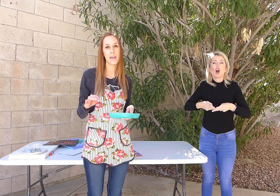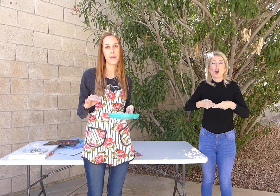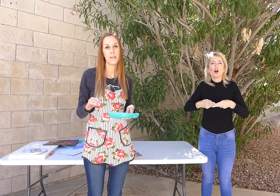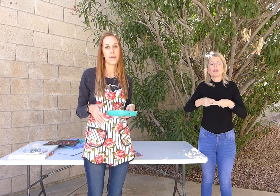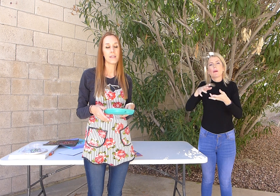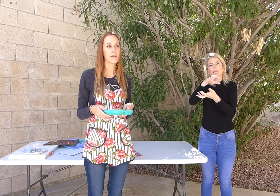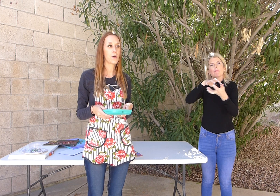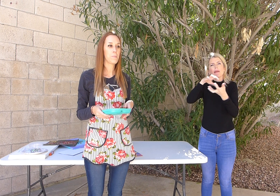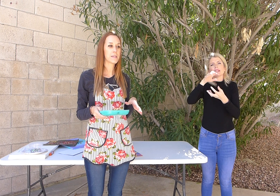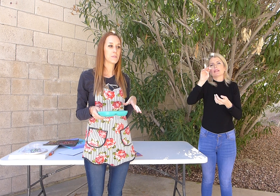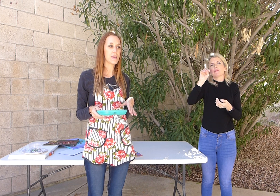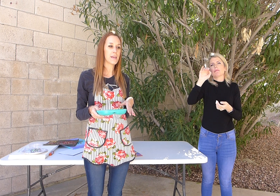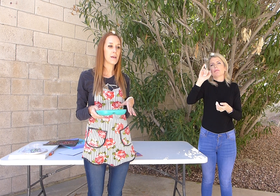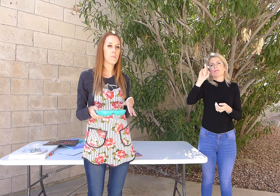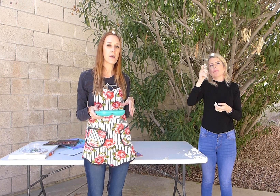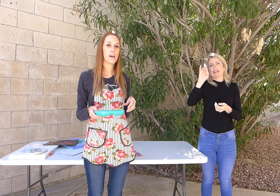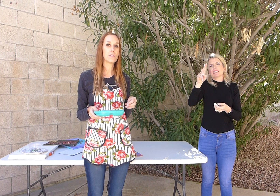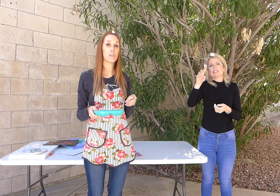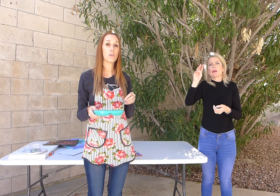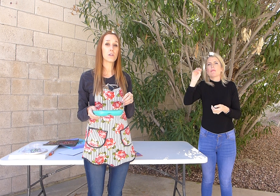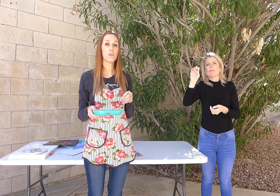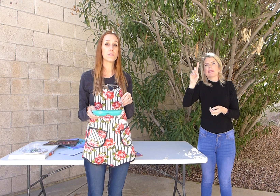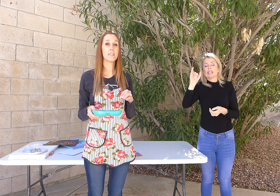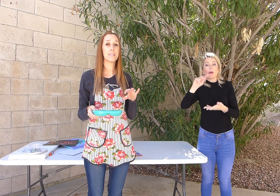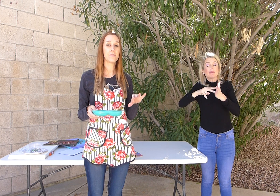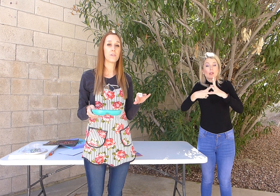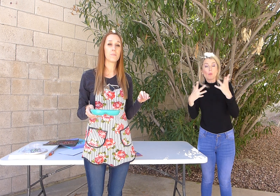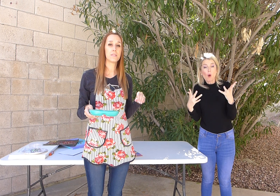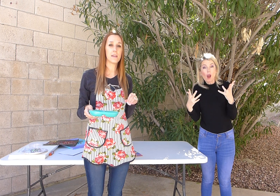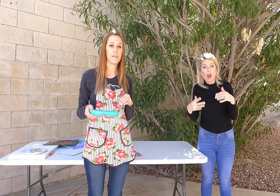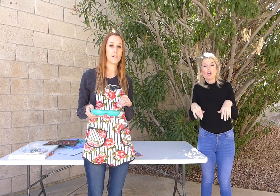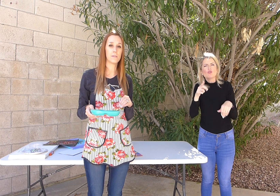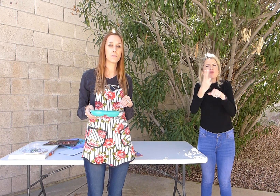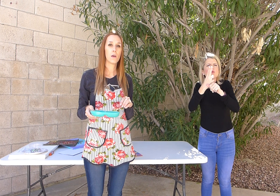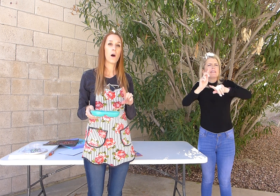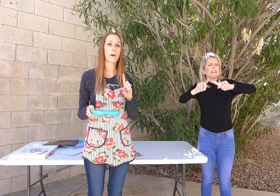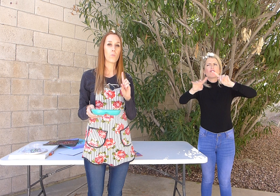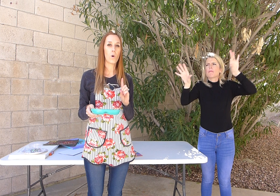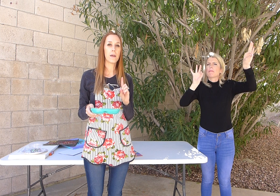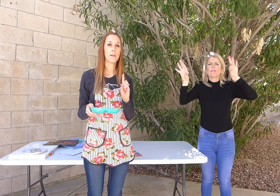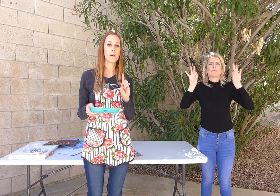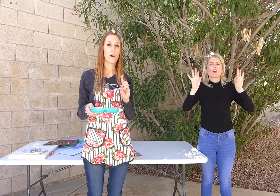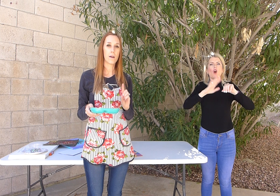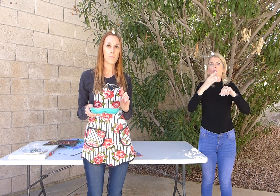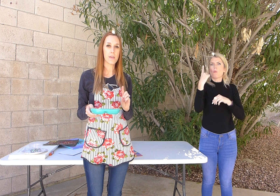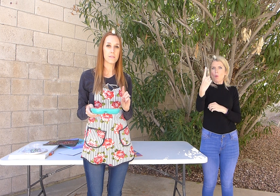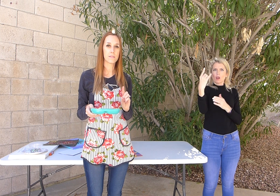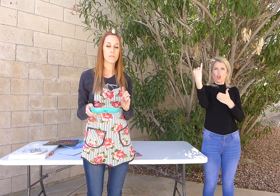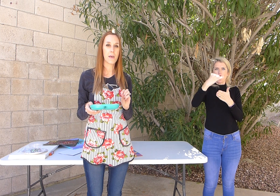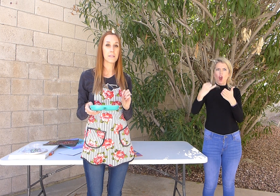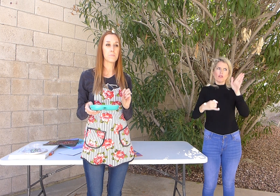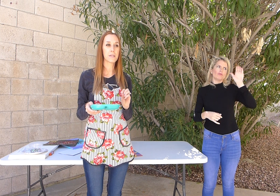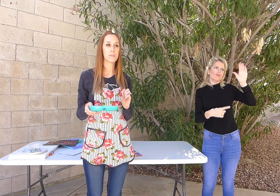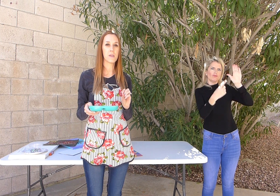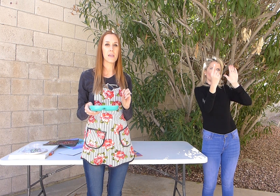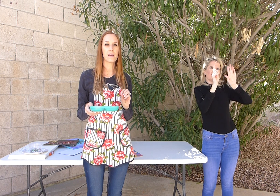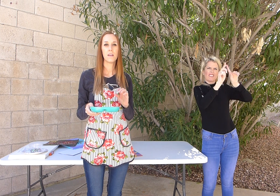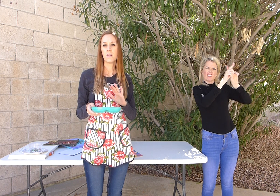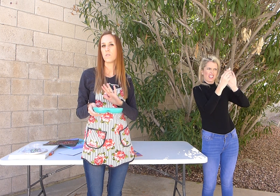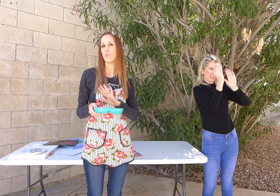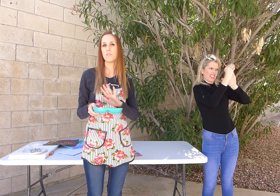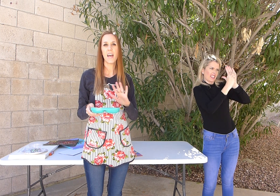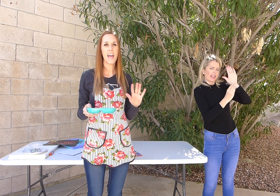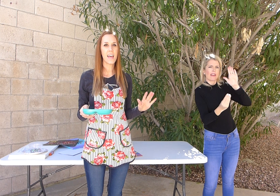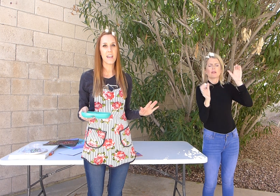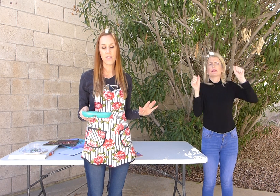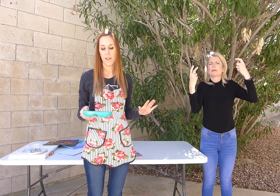mixed media. It's called mixed media because you're using different materials on one art piece. So that's mixed media.